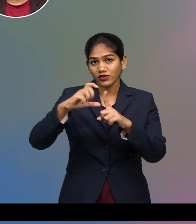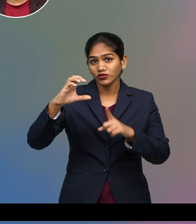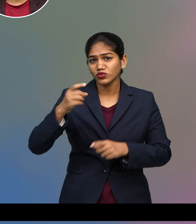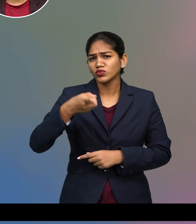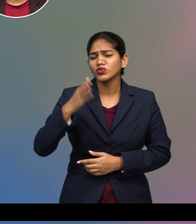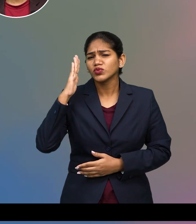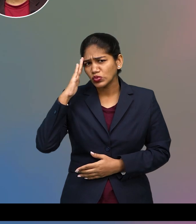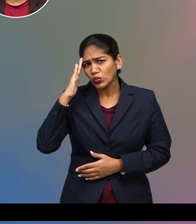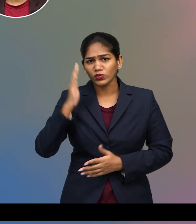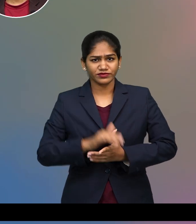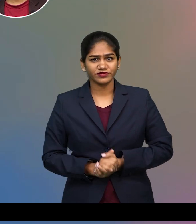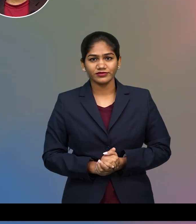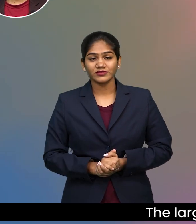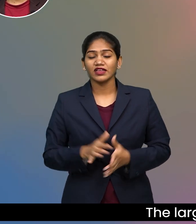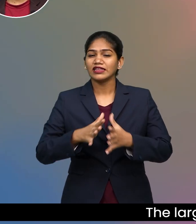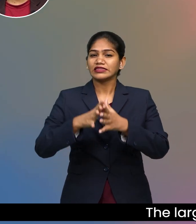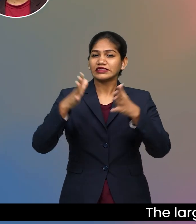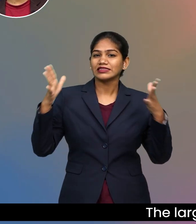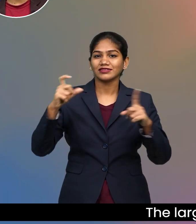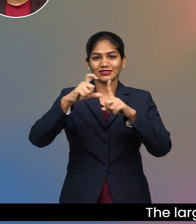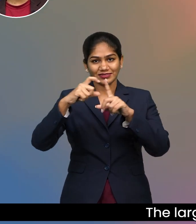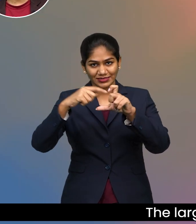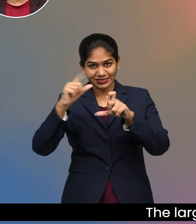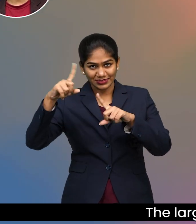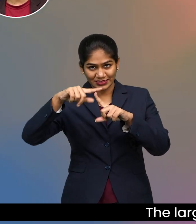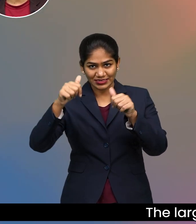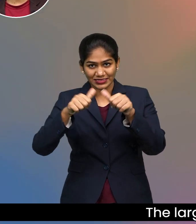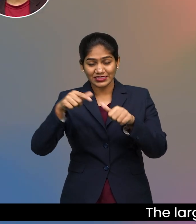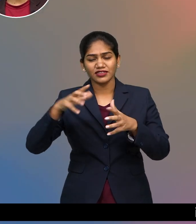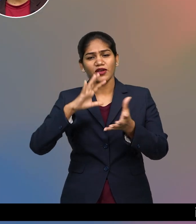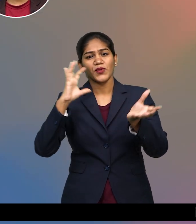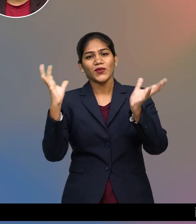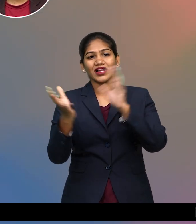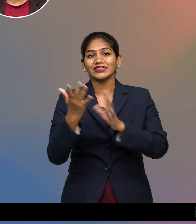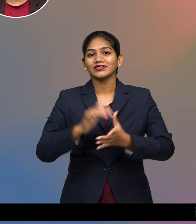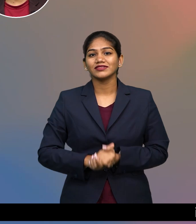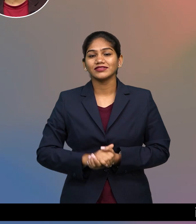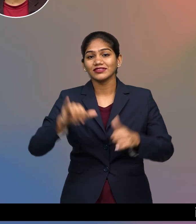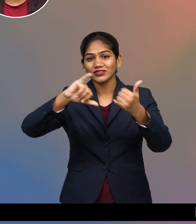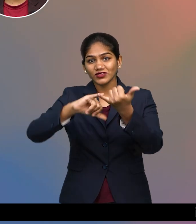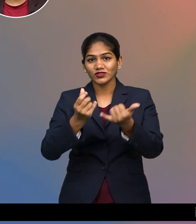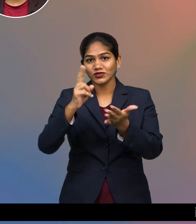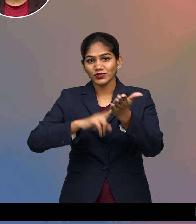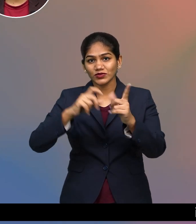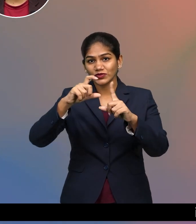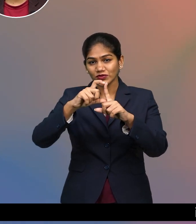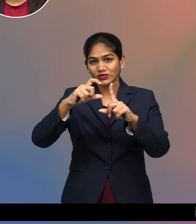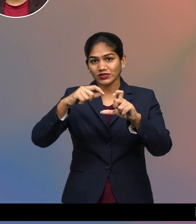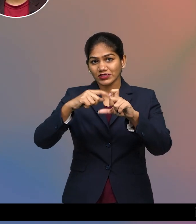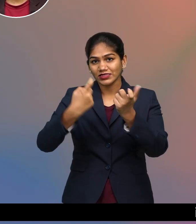Do you know? The largest delta in the world is Sundarbans.